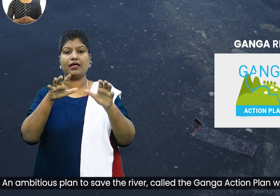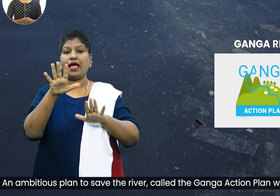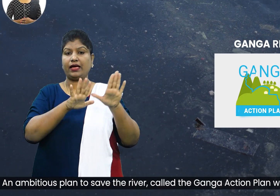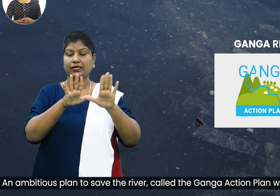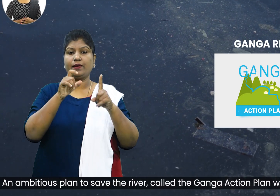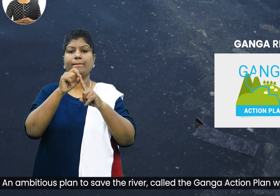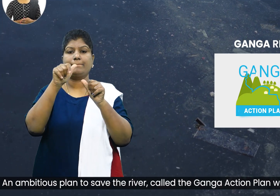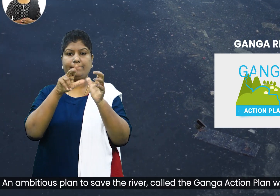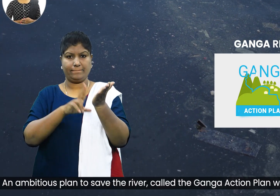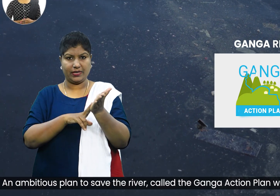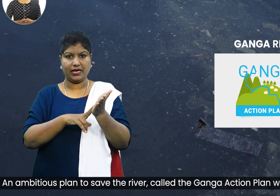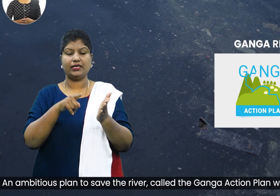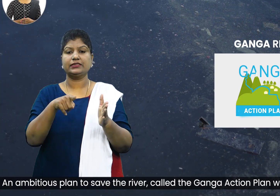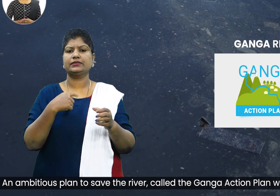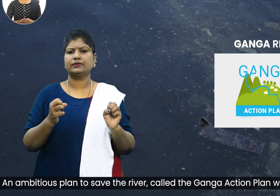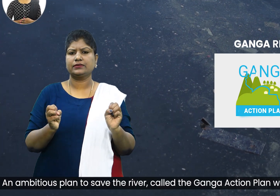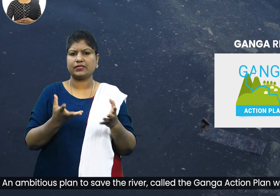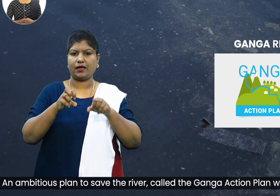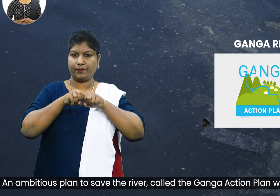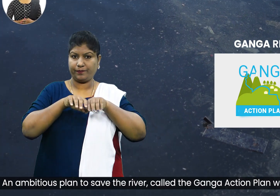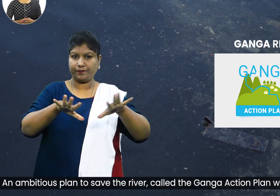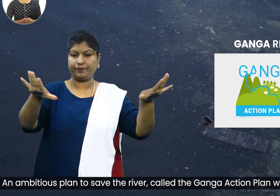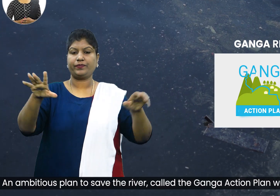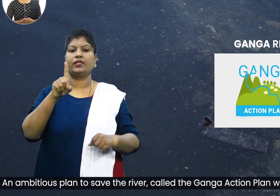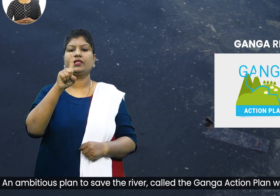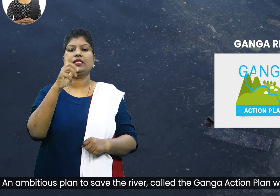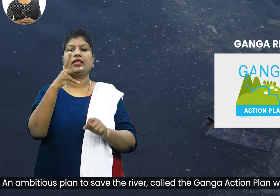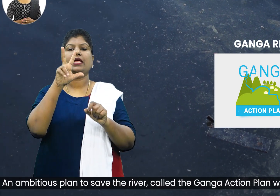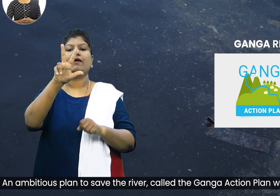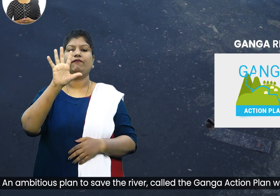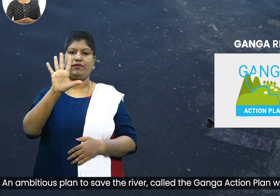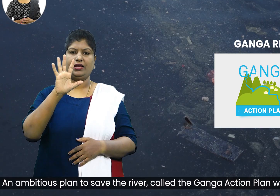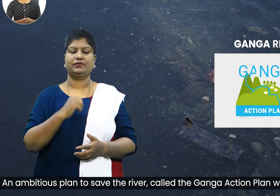was launched in 1985.